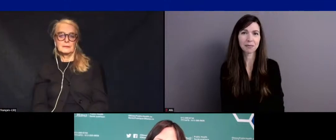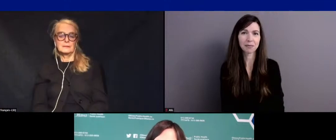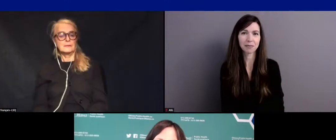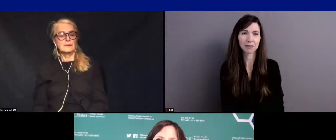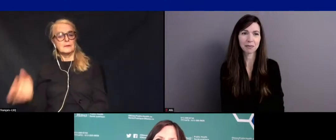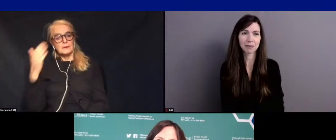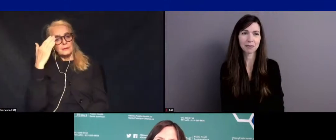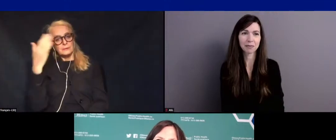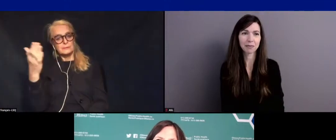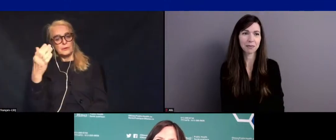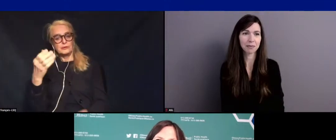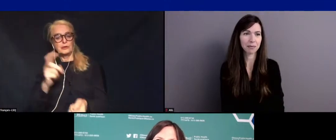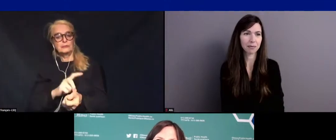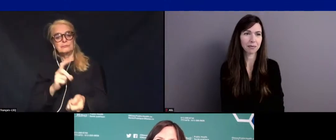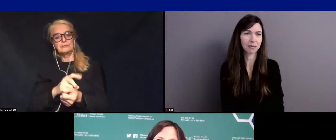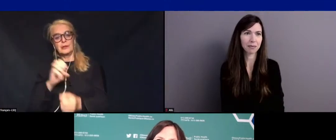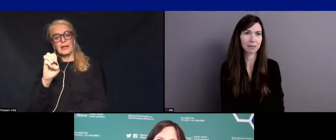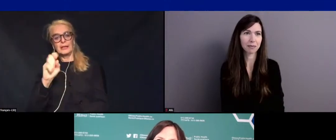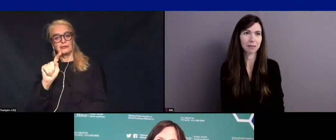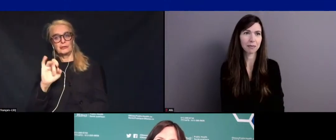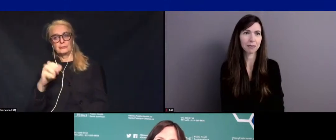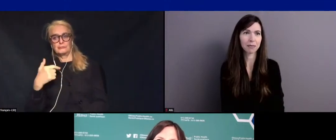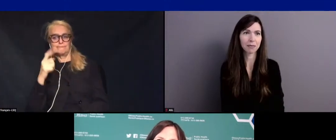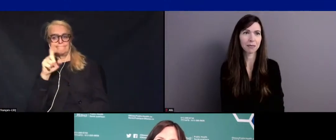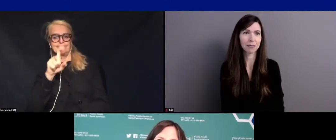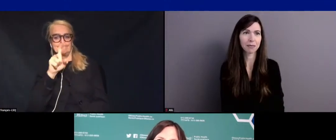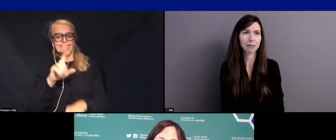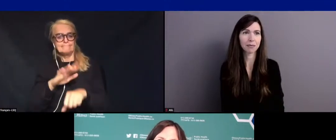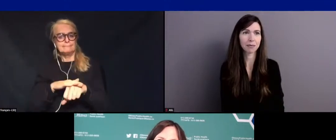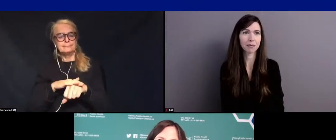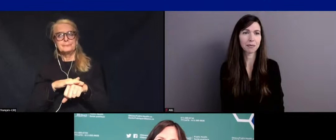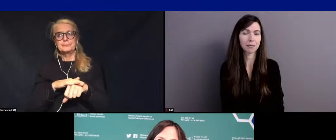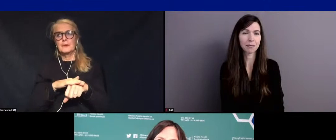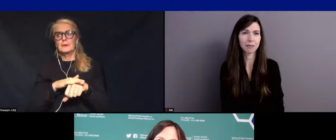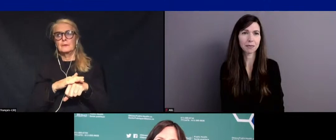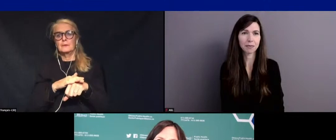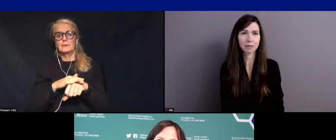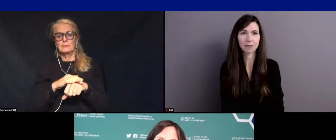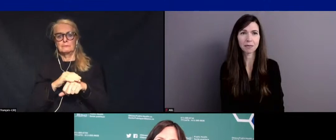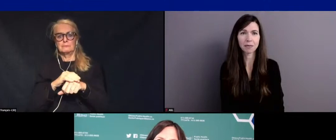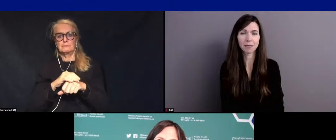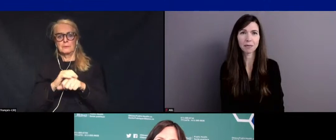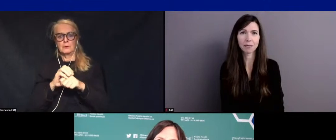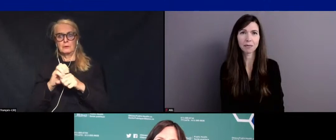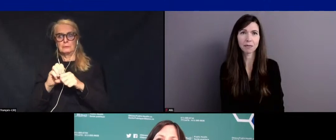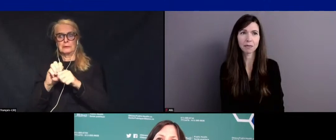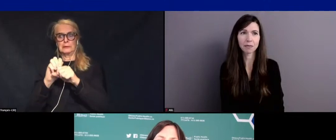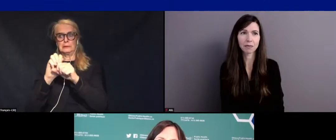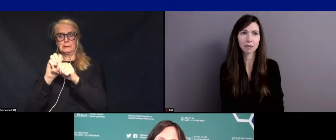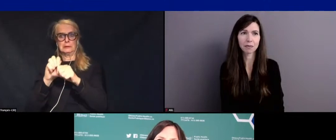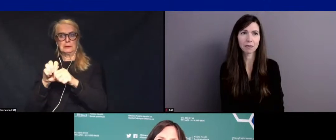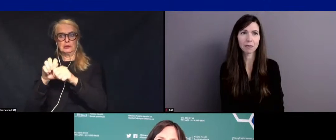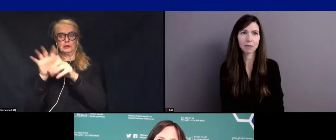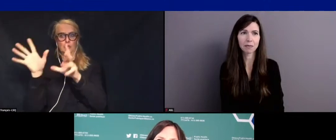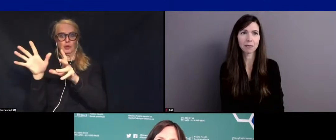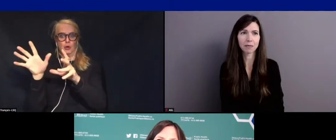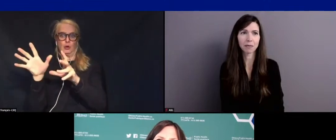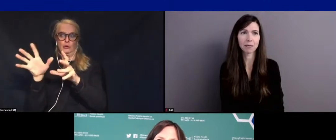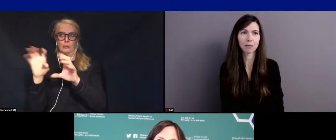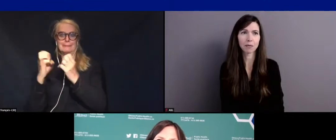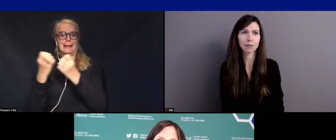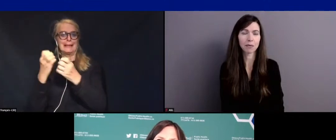Bonjour, Dr. Etches. Moi, ma question, c'est concernant une éclosion dans l'équipe de football de l'Université d'Ottawa la semaine